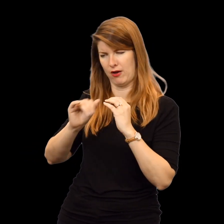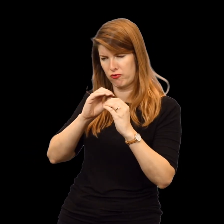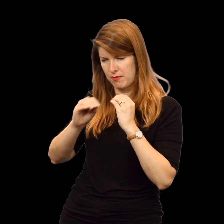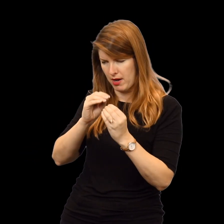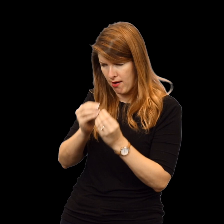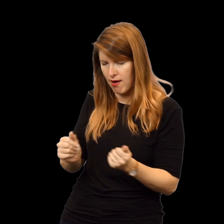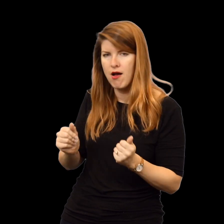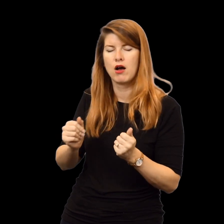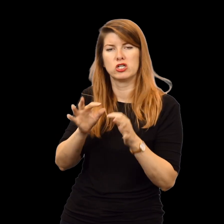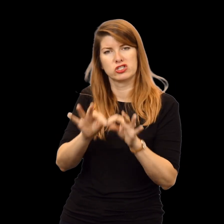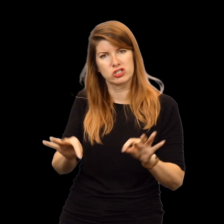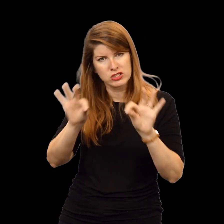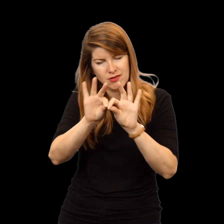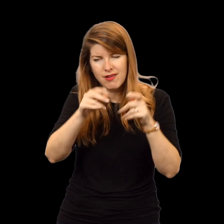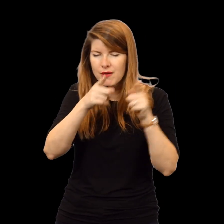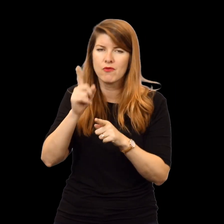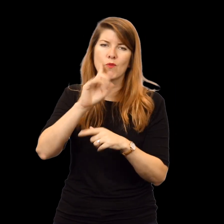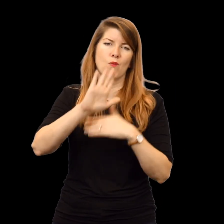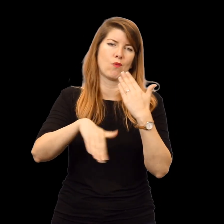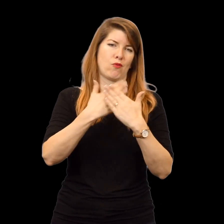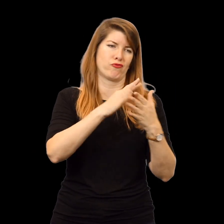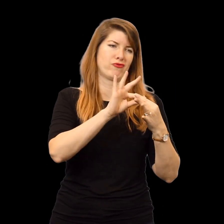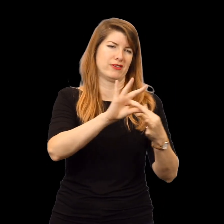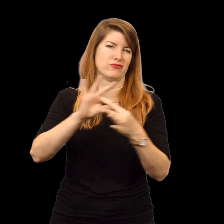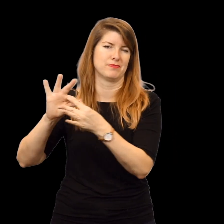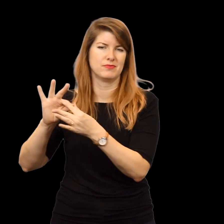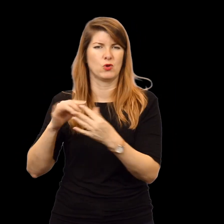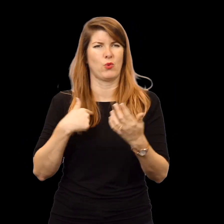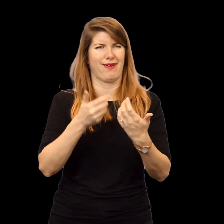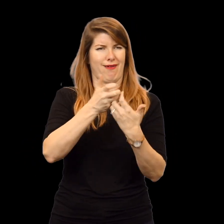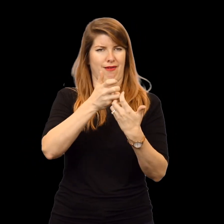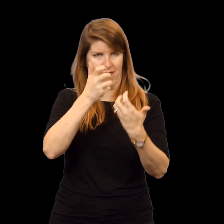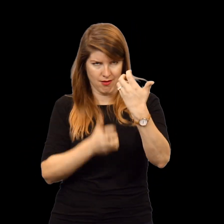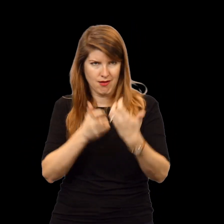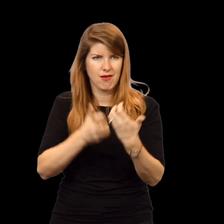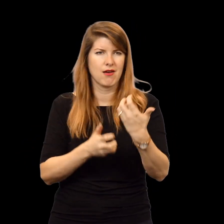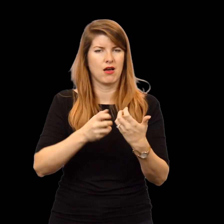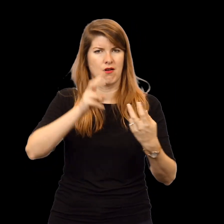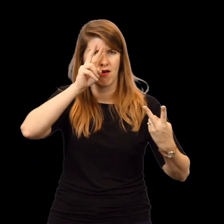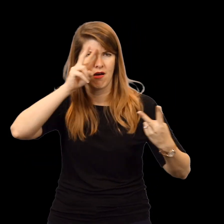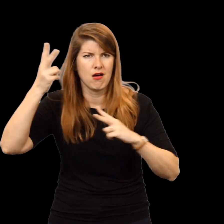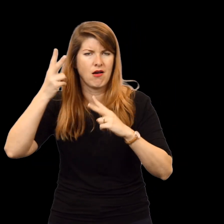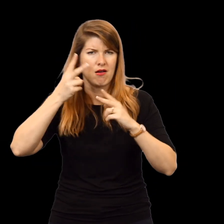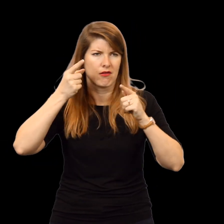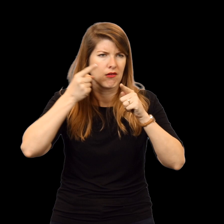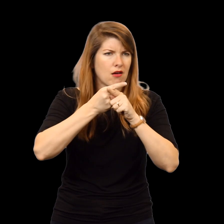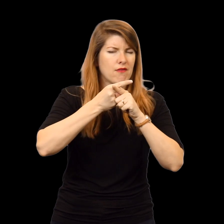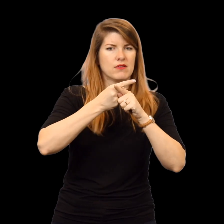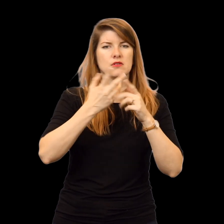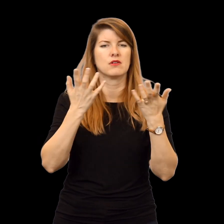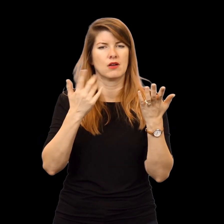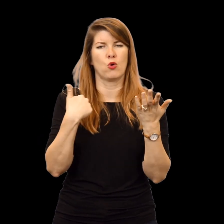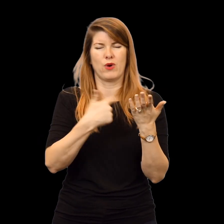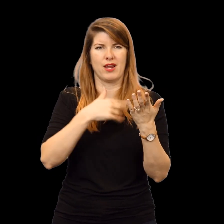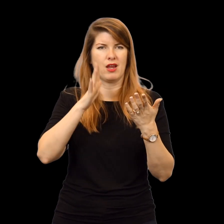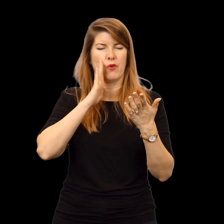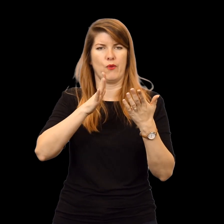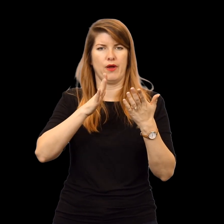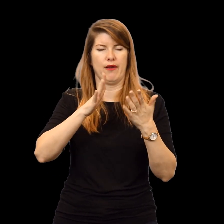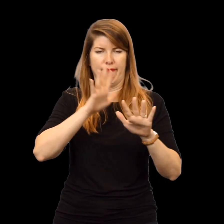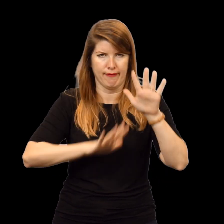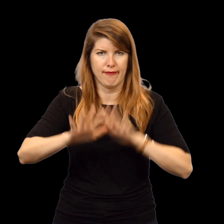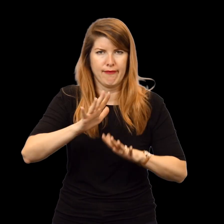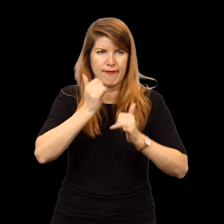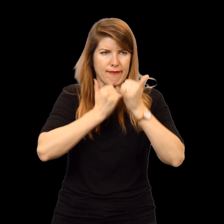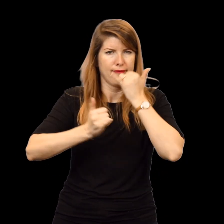Repair is critical. And this happens in all of our relationships. We get out of sync. We misunderstand each other. We have conflicts. We step on each